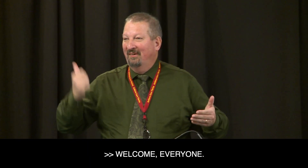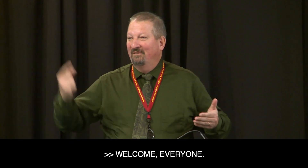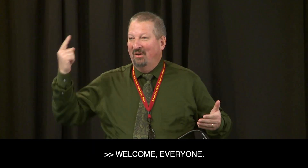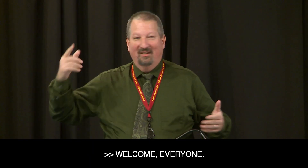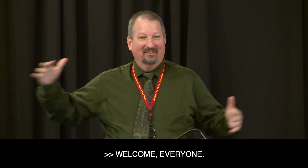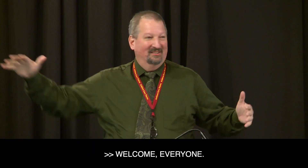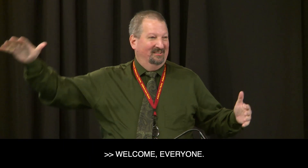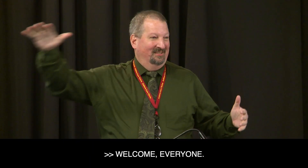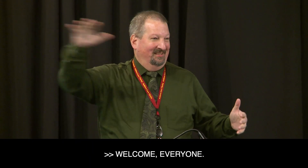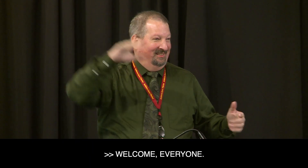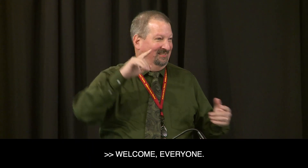Welcome, everyone.